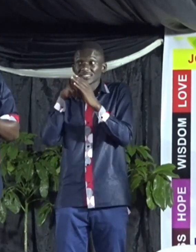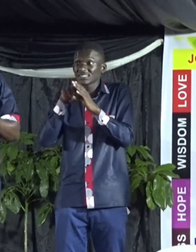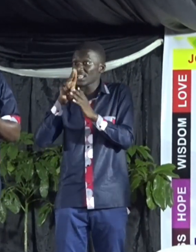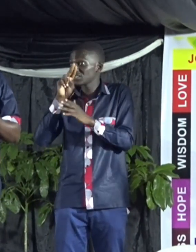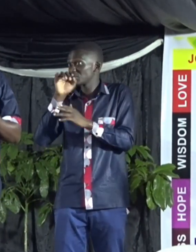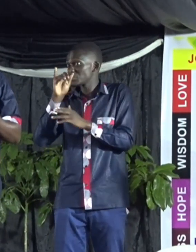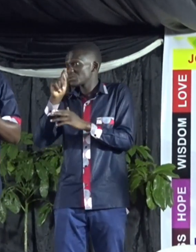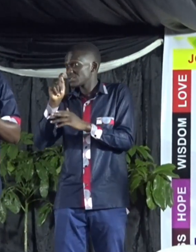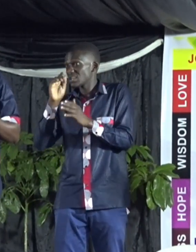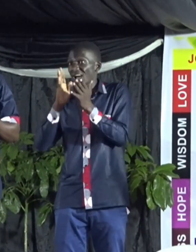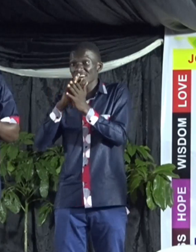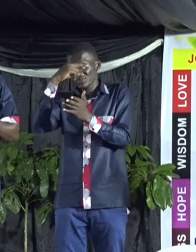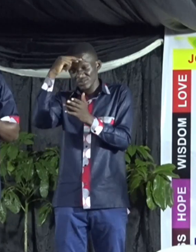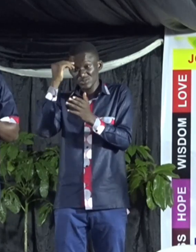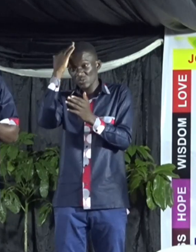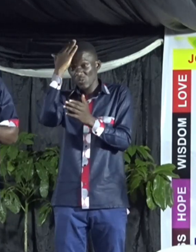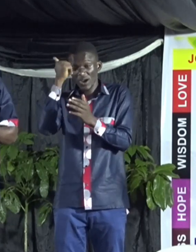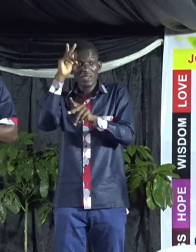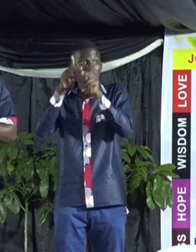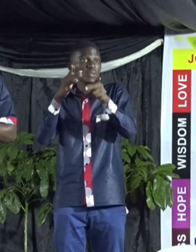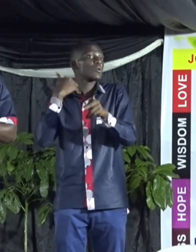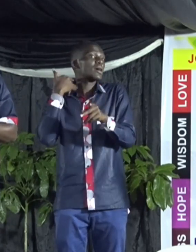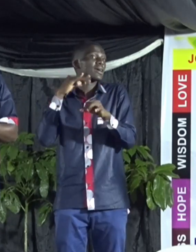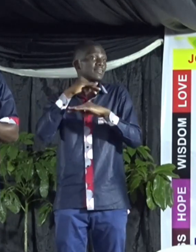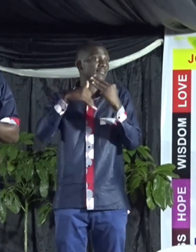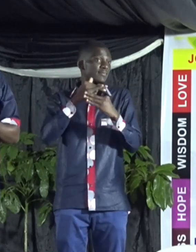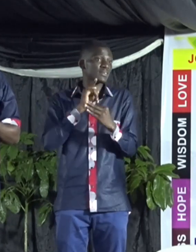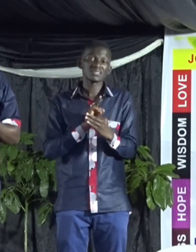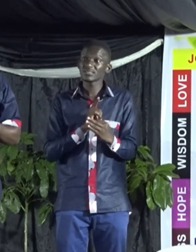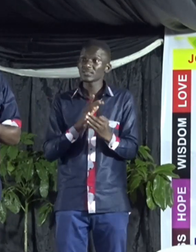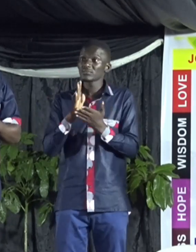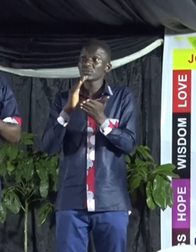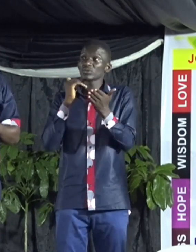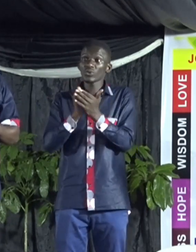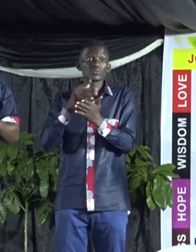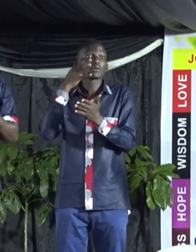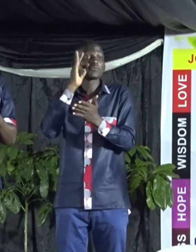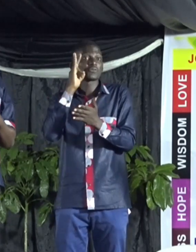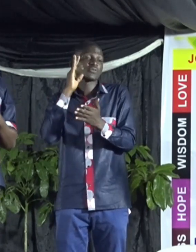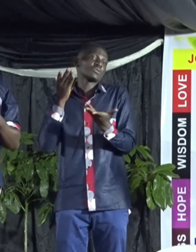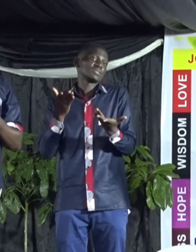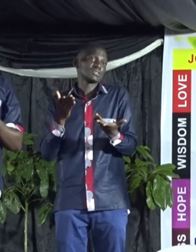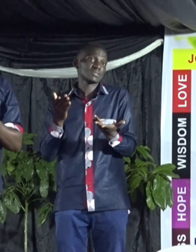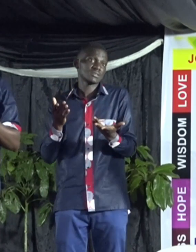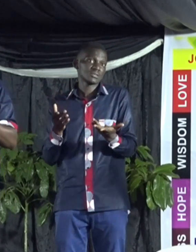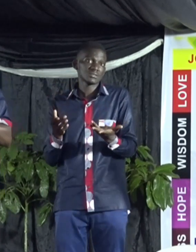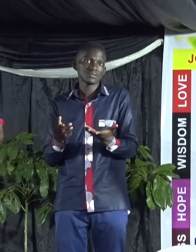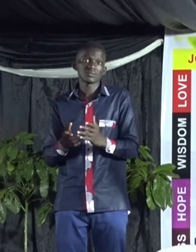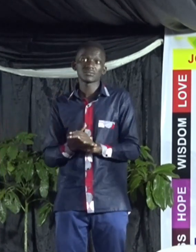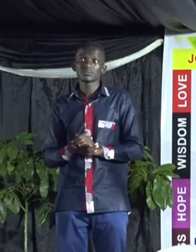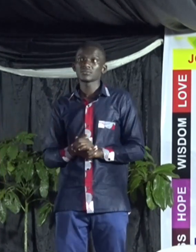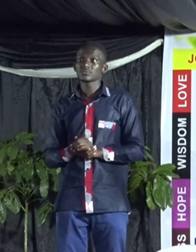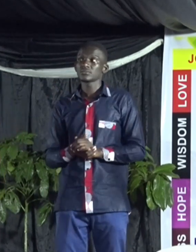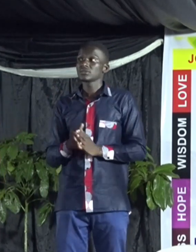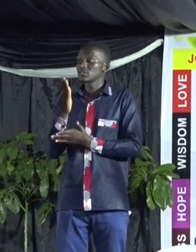things that I discovered in the unit. Nezo galwacha abantu tebagala kungana. And the reasons why people don't want to fellowship is because of the fruits that